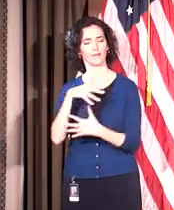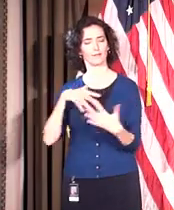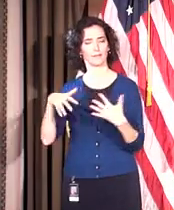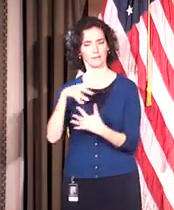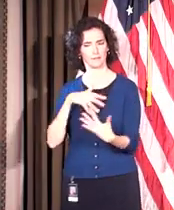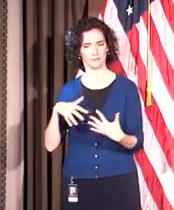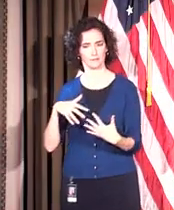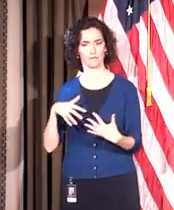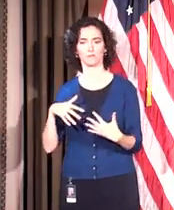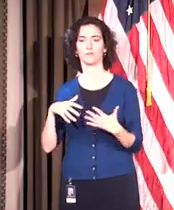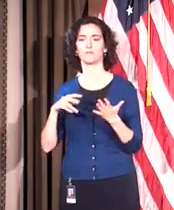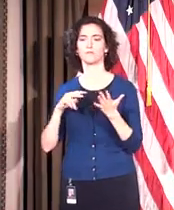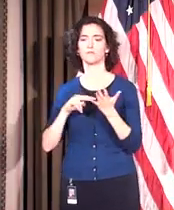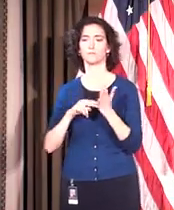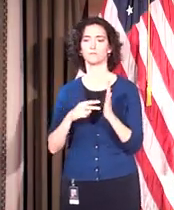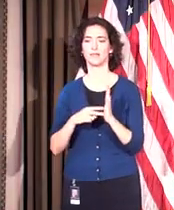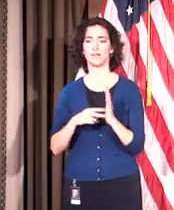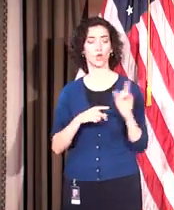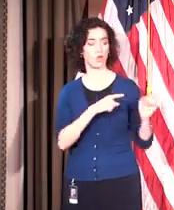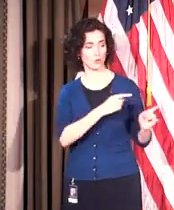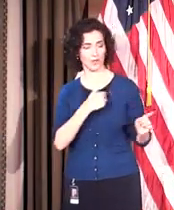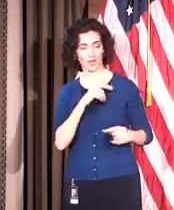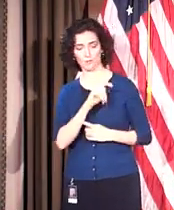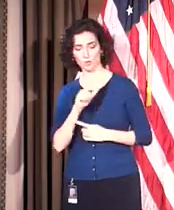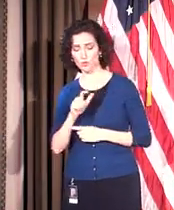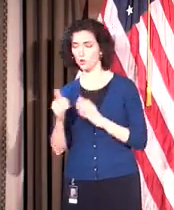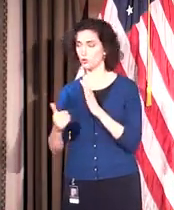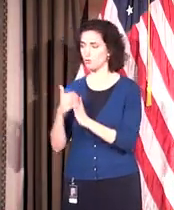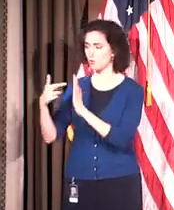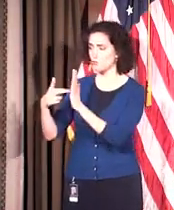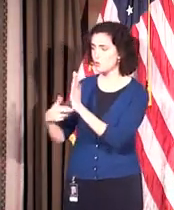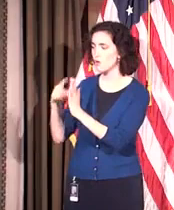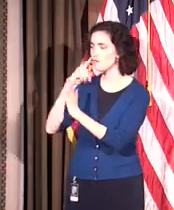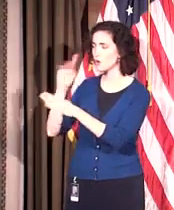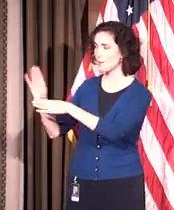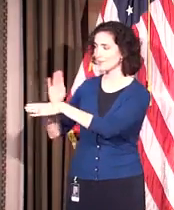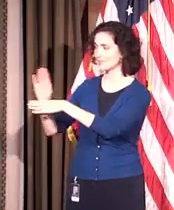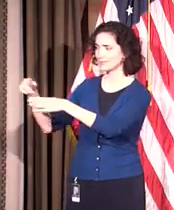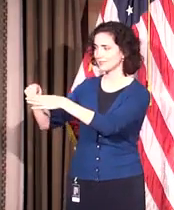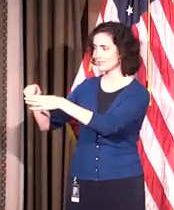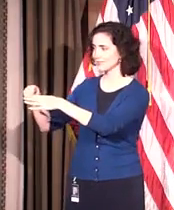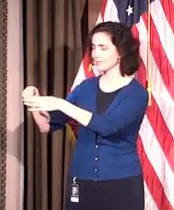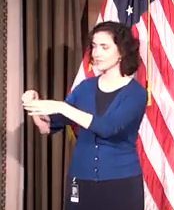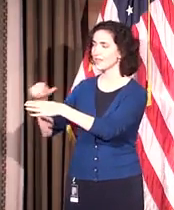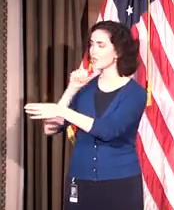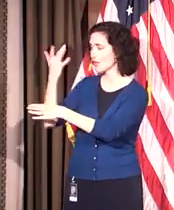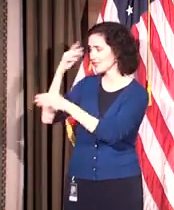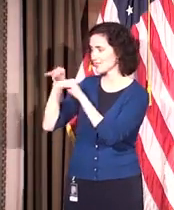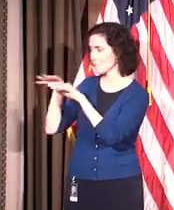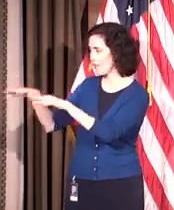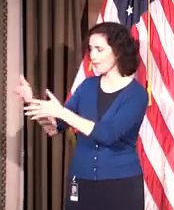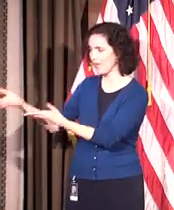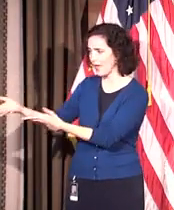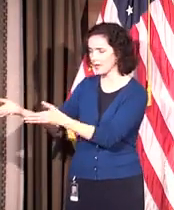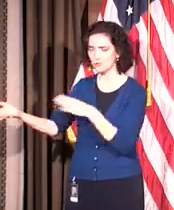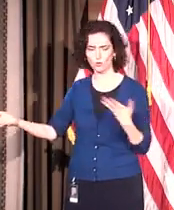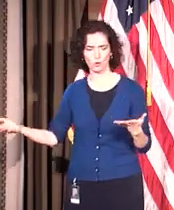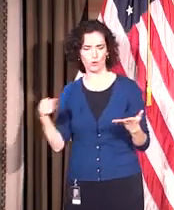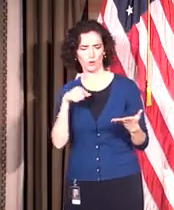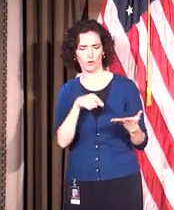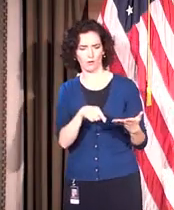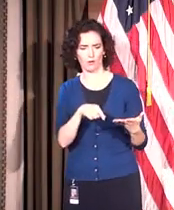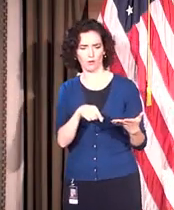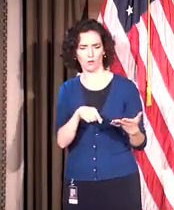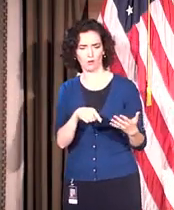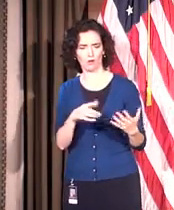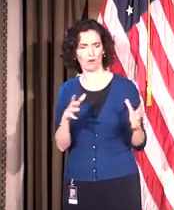of, this tool that you have with new restrictions on businesses, if that's not really what's driving a lot of the case growth? Is that just sort of the